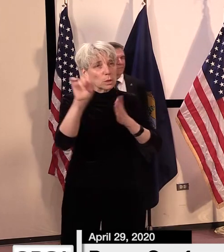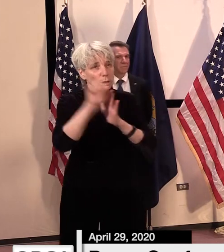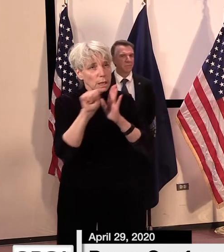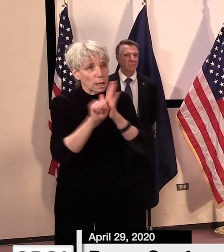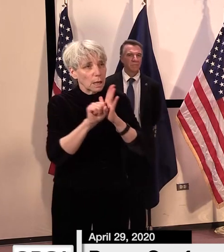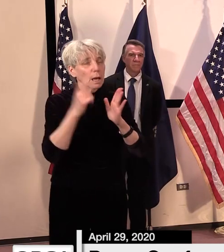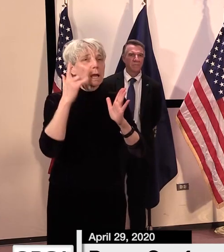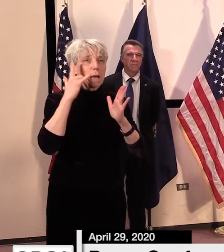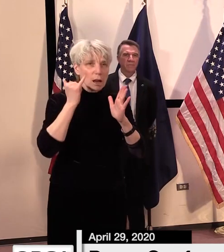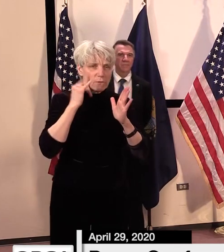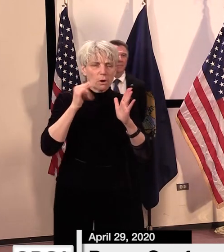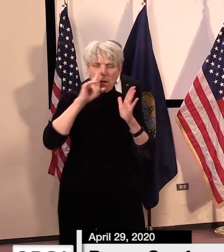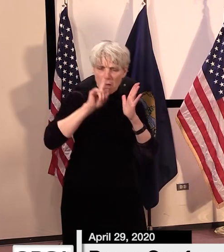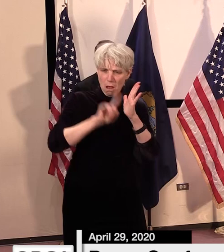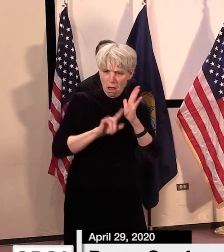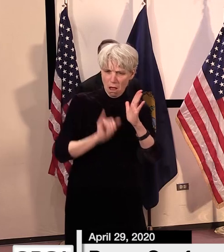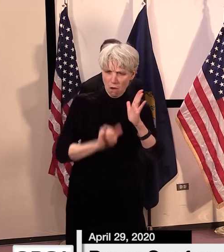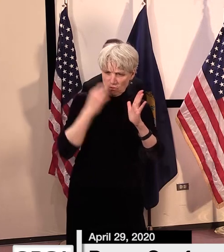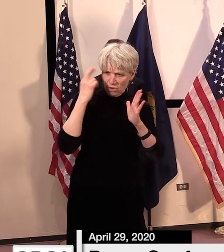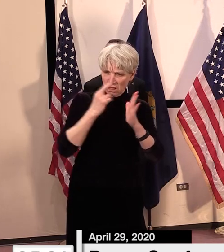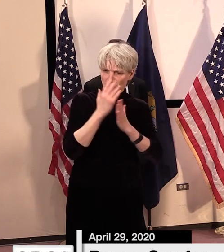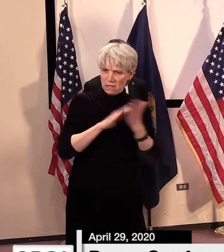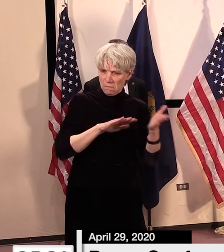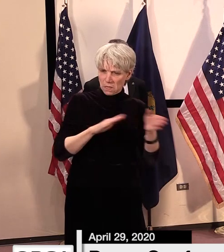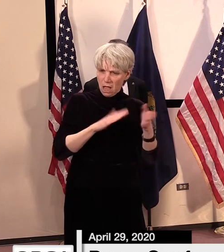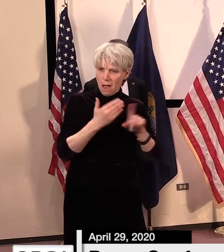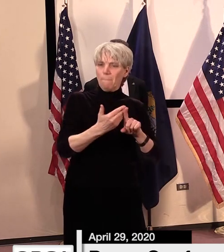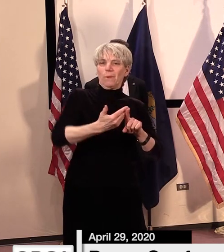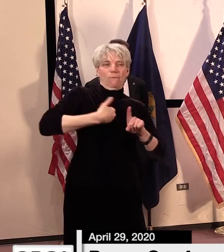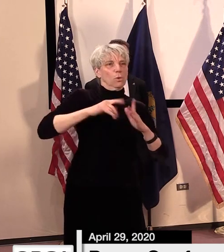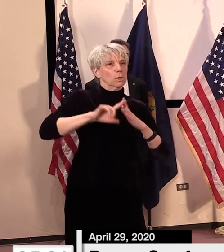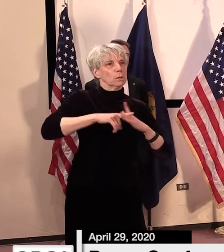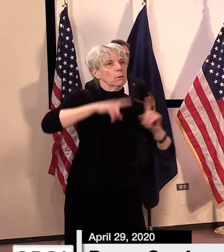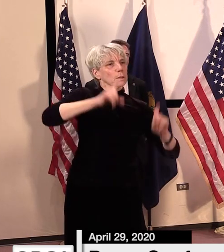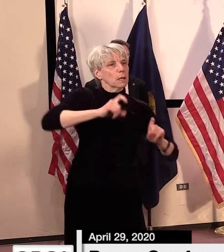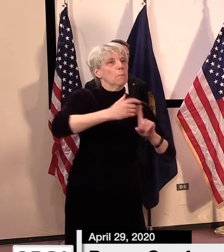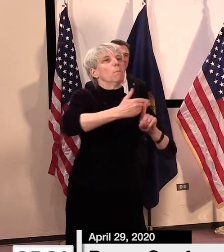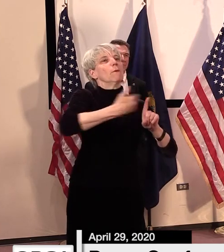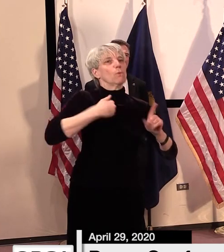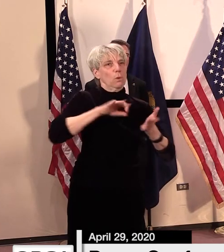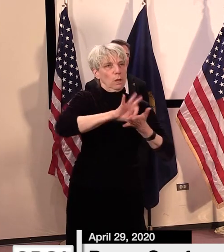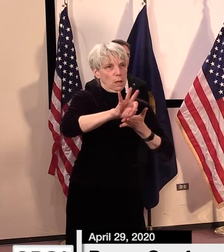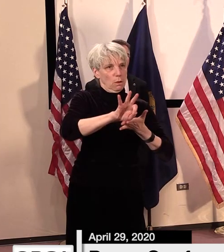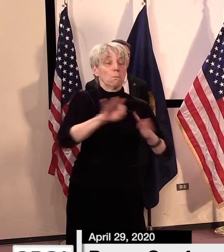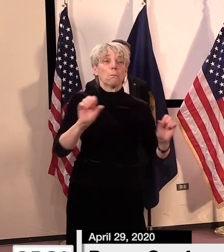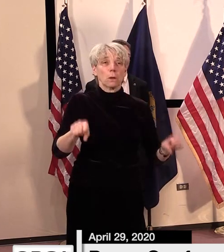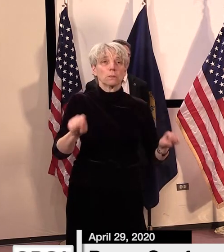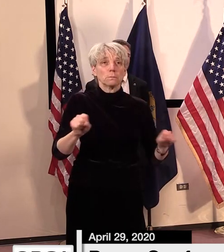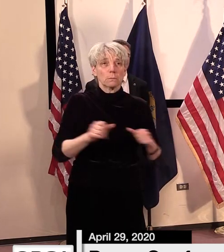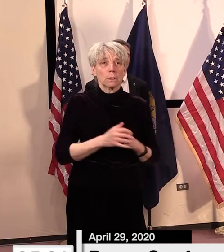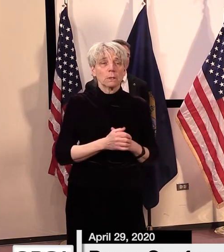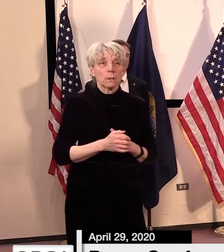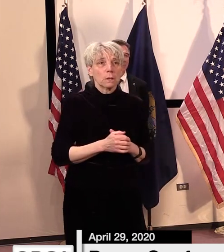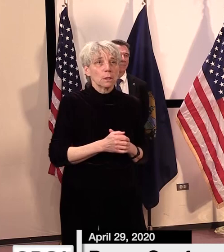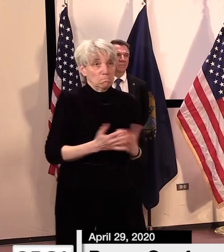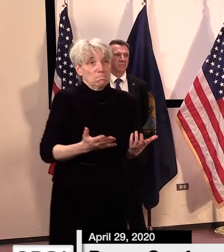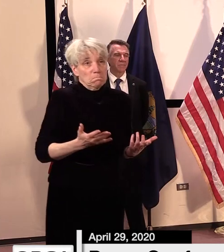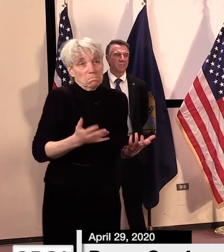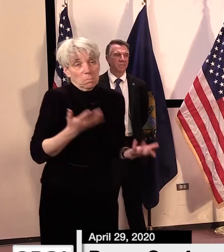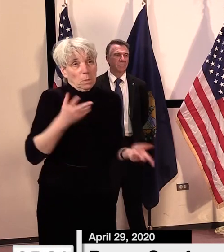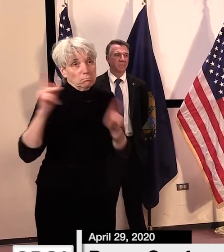specifically. And it's something that we need to consider. We haven't seen,